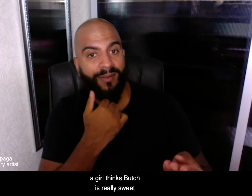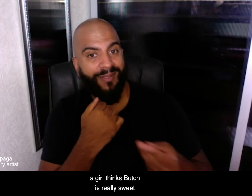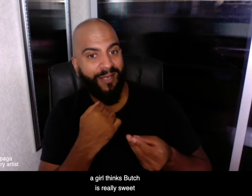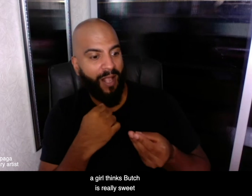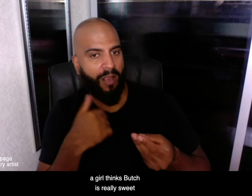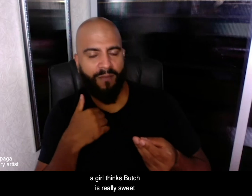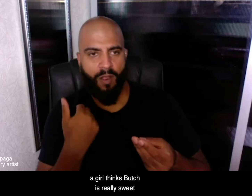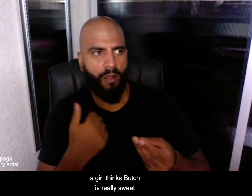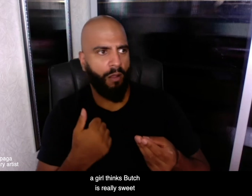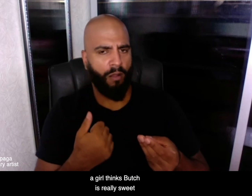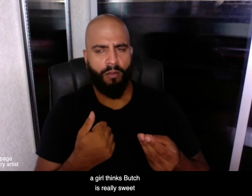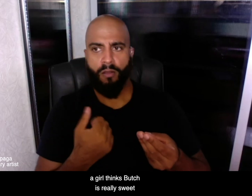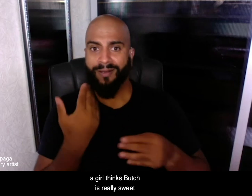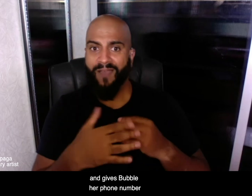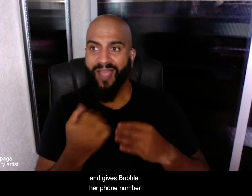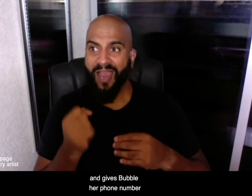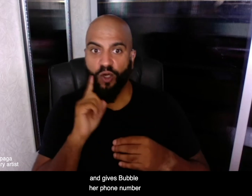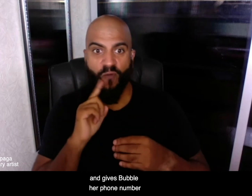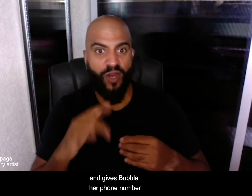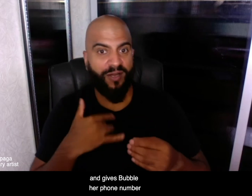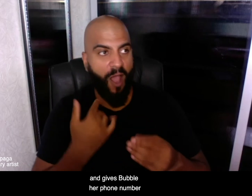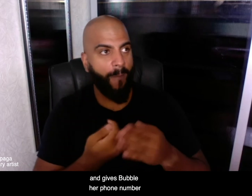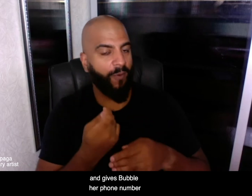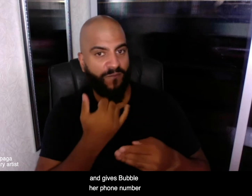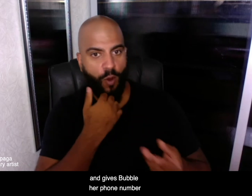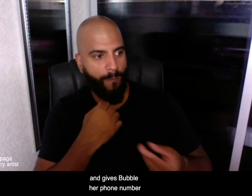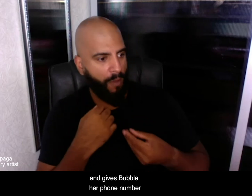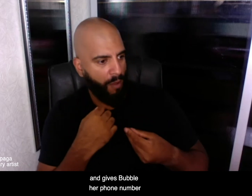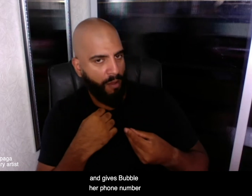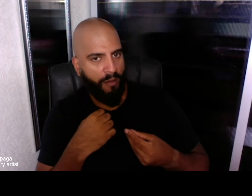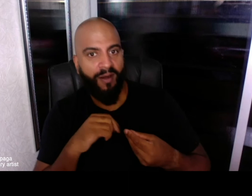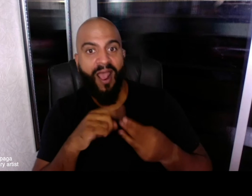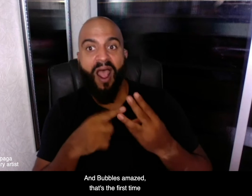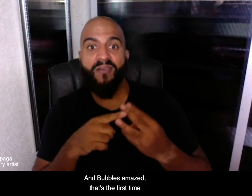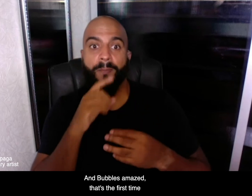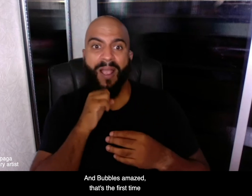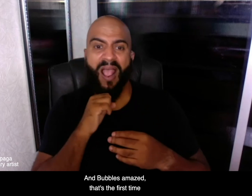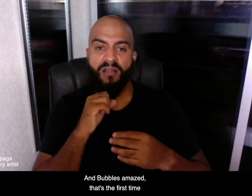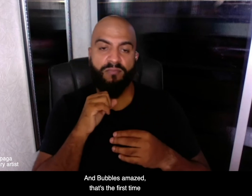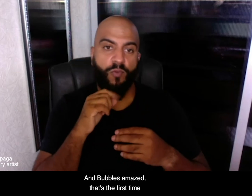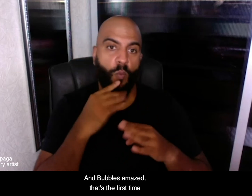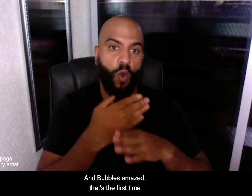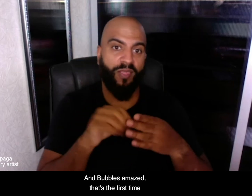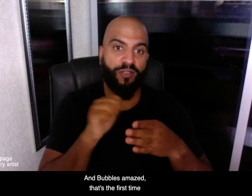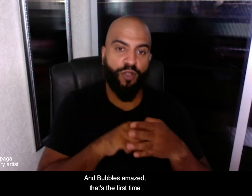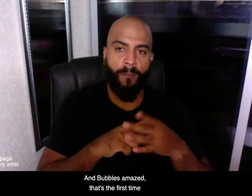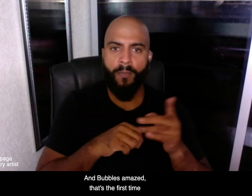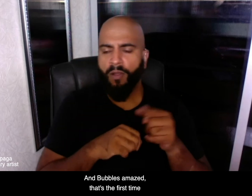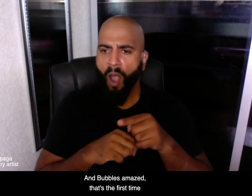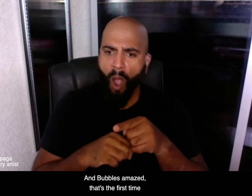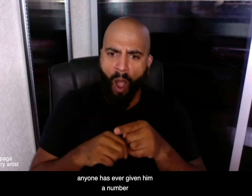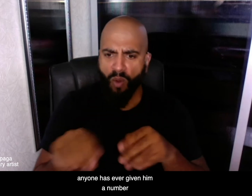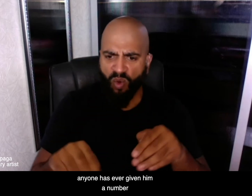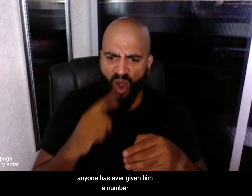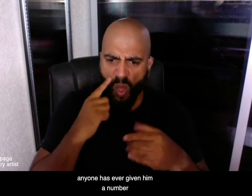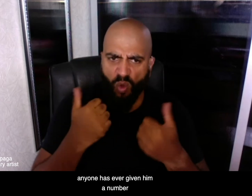girl thinks that Butch is really sweet and gives Bubble her phone number. And Bubble's amazed. That's the first time anyone's ever